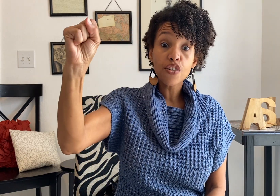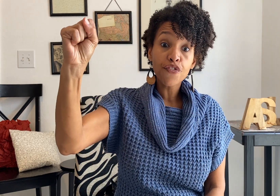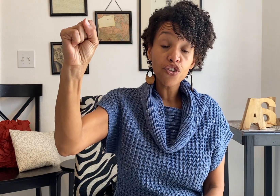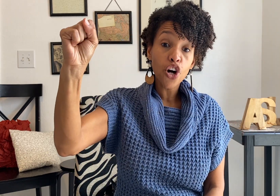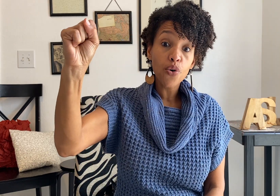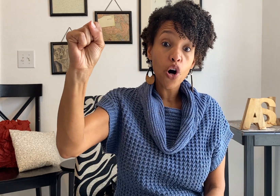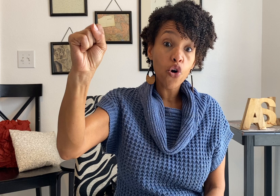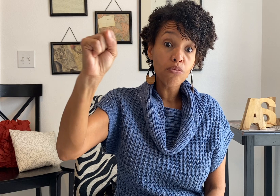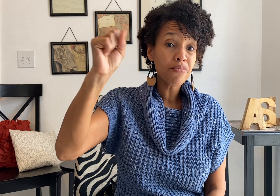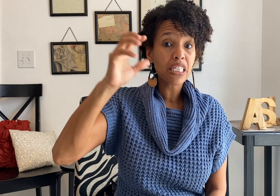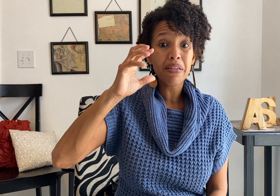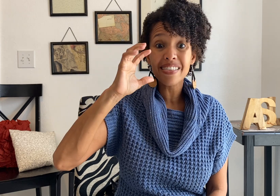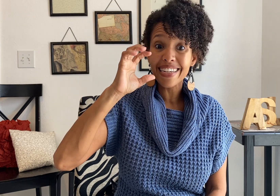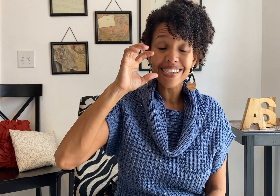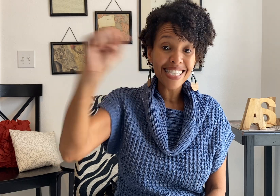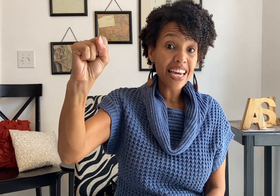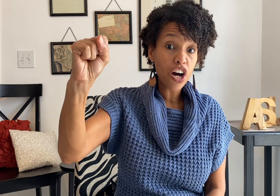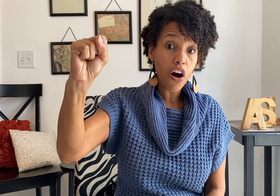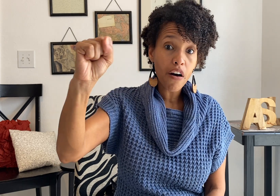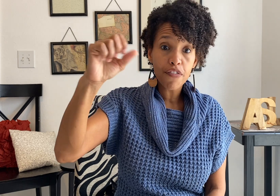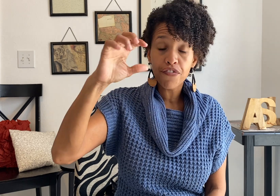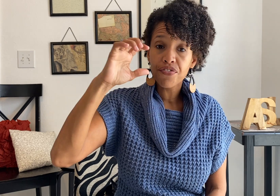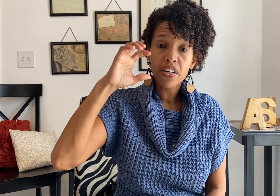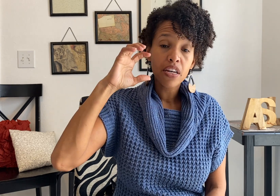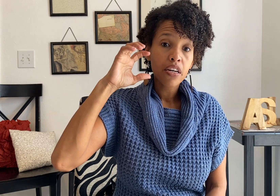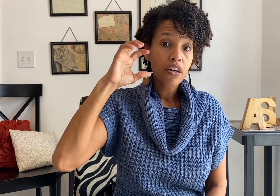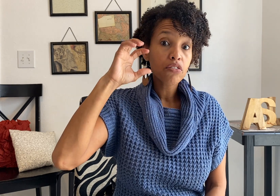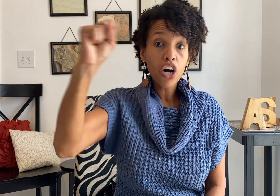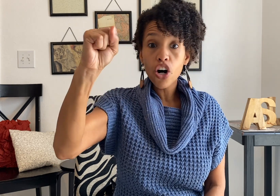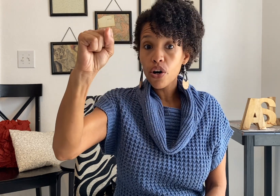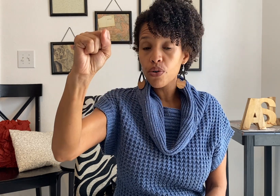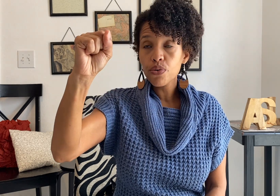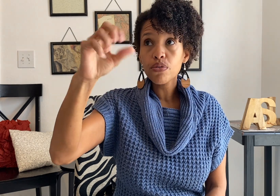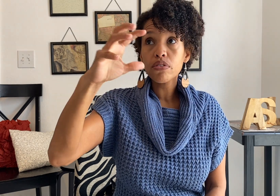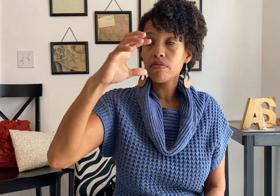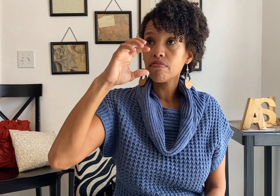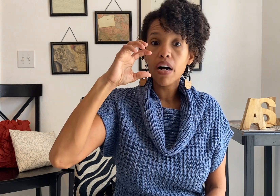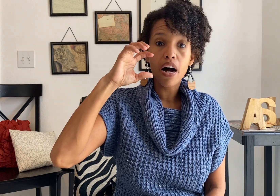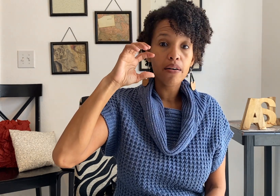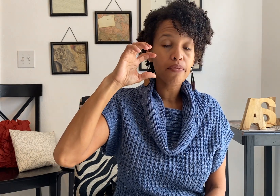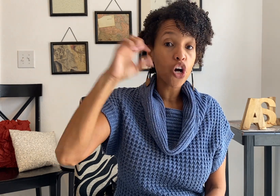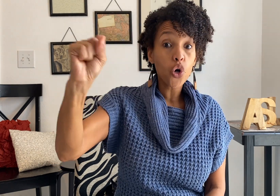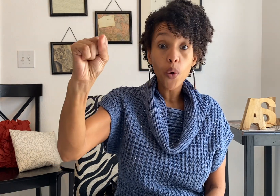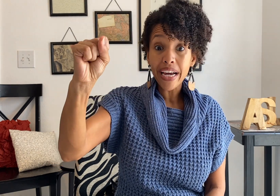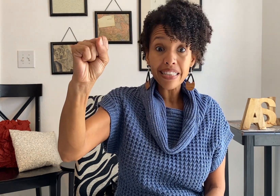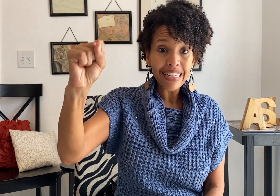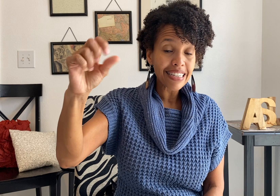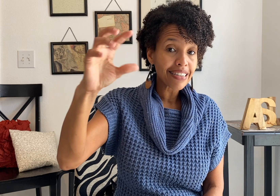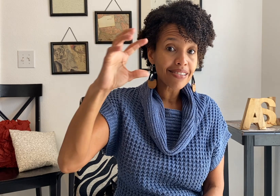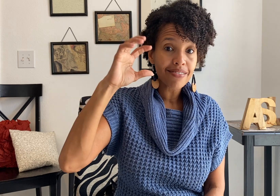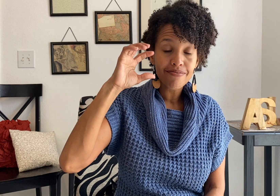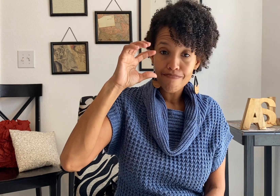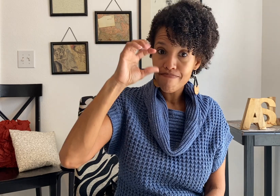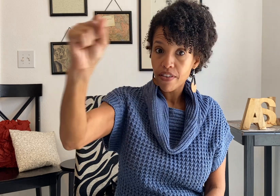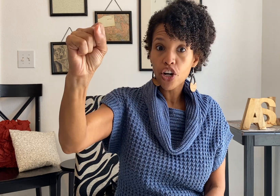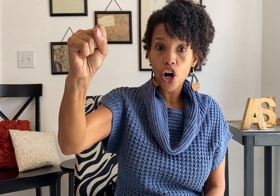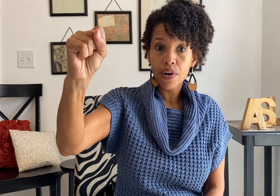for go home. This means like take off, go, go quickly, go. It's